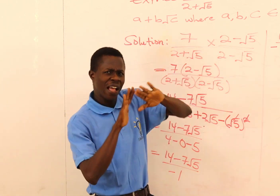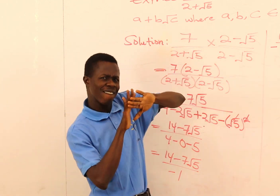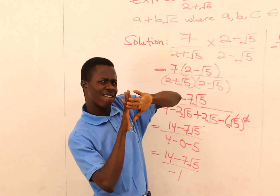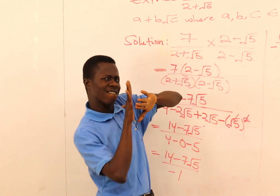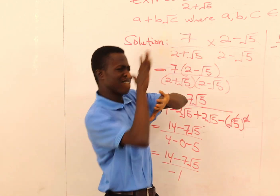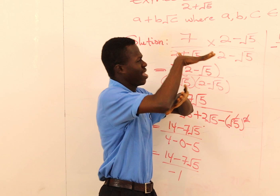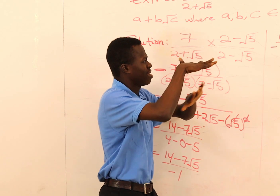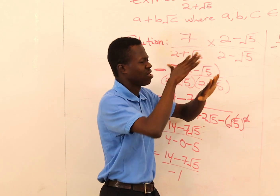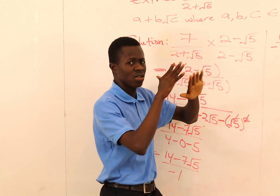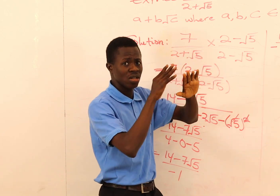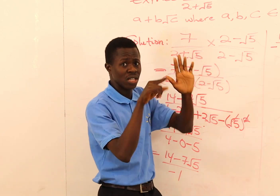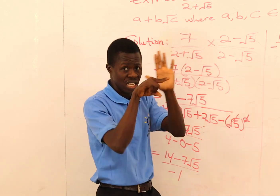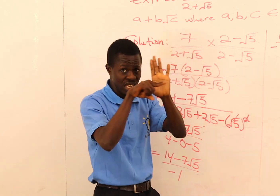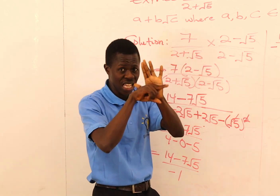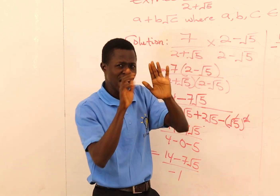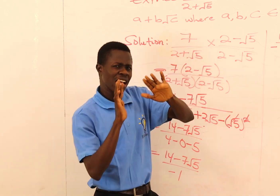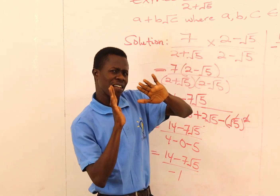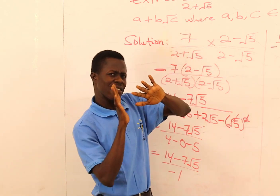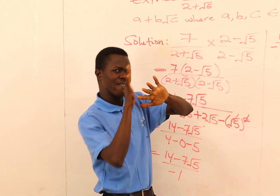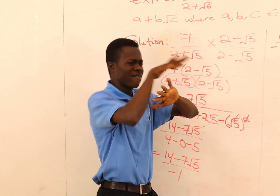5 divided by -1.